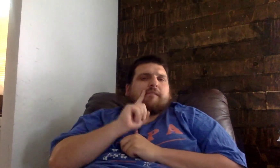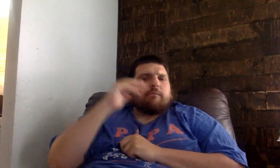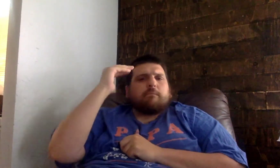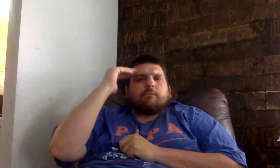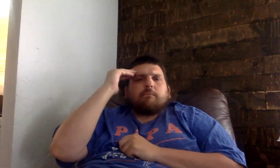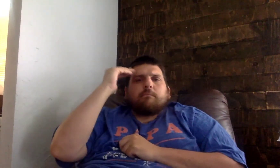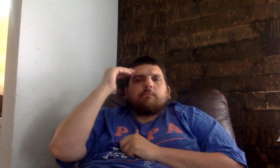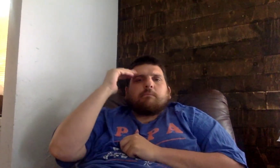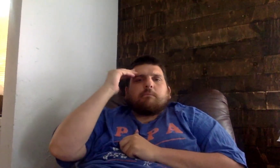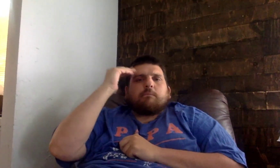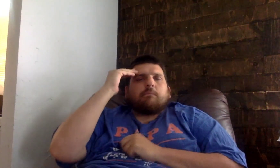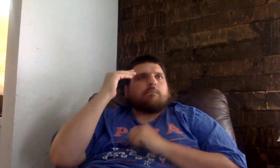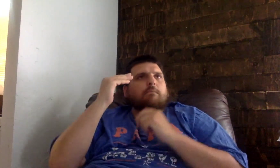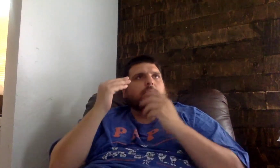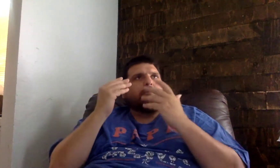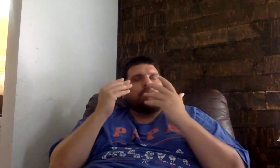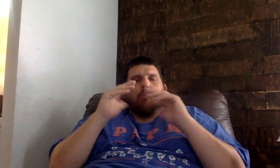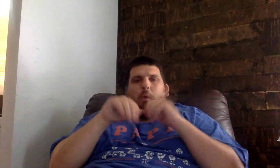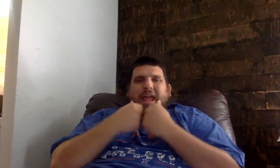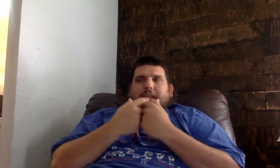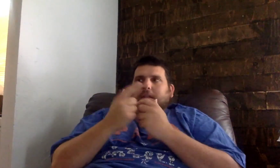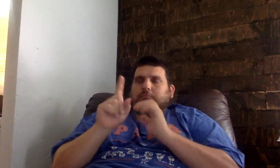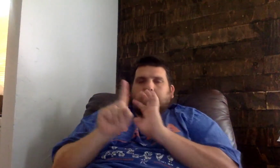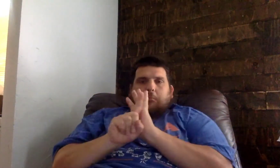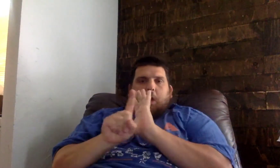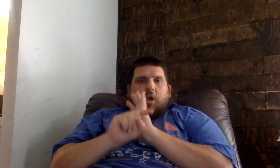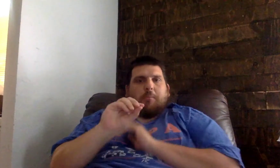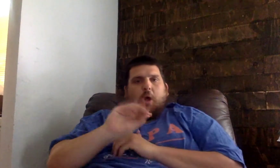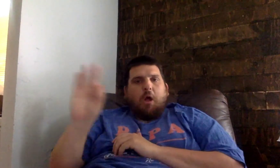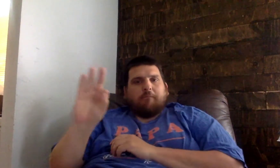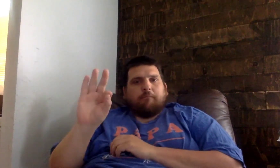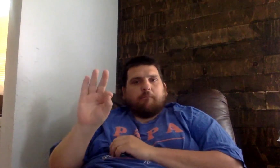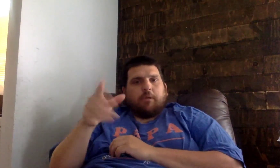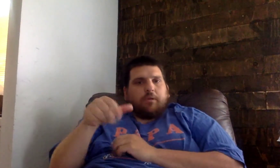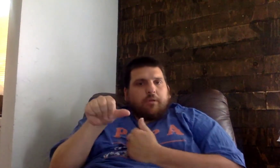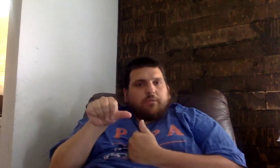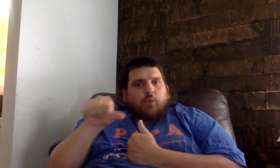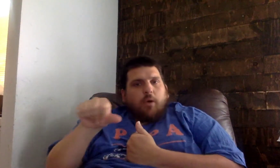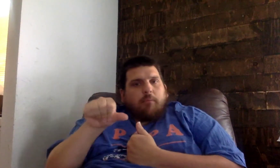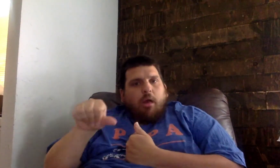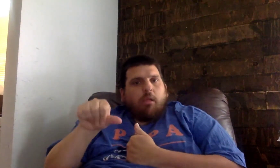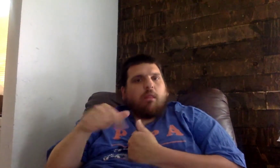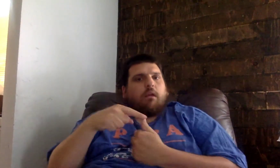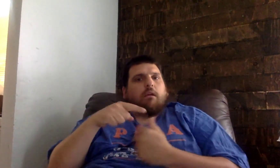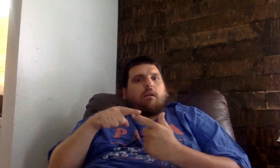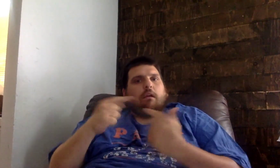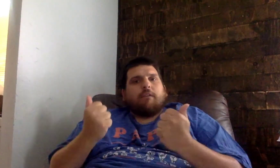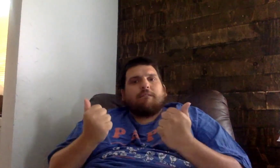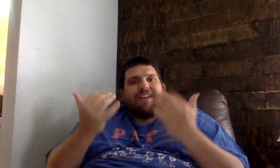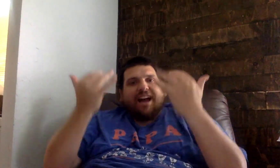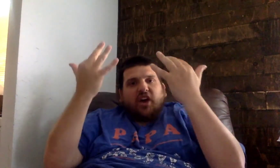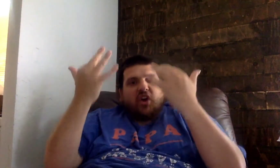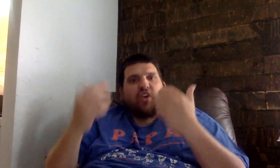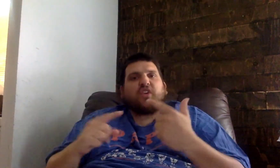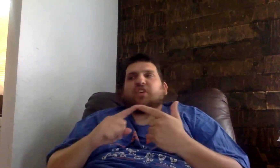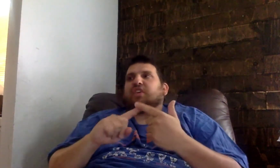How do deaf people know when there's an alarm going off, or a doorbell, or a